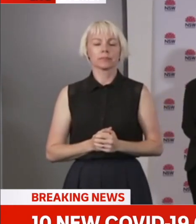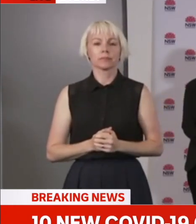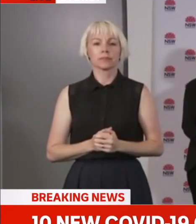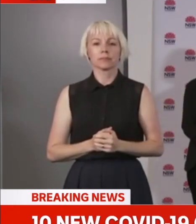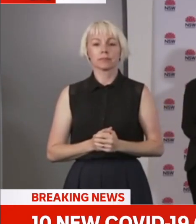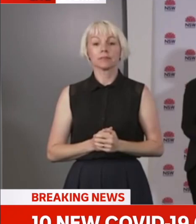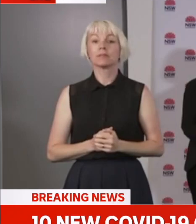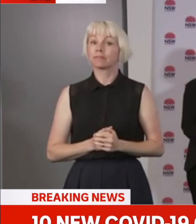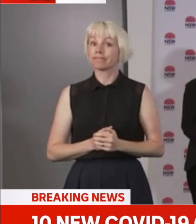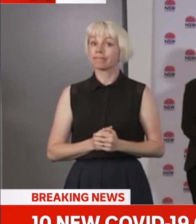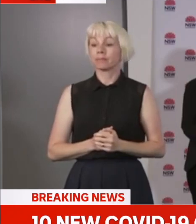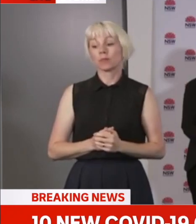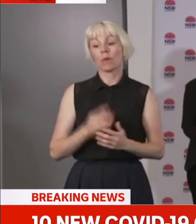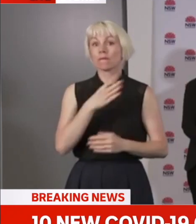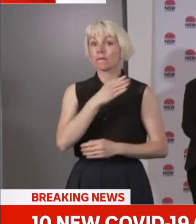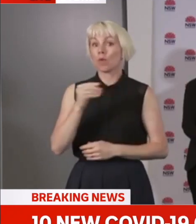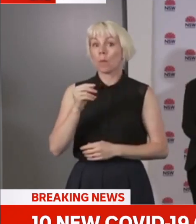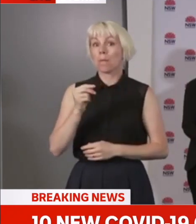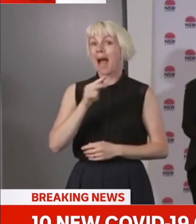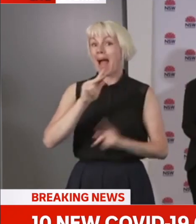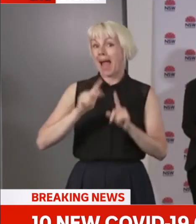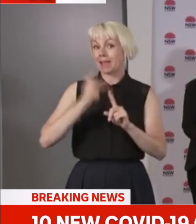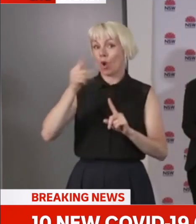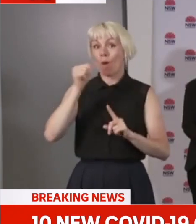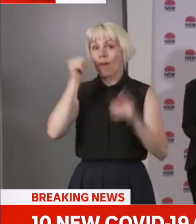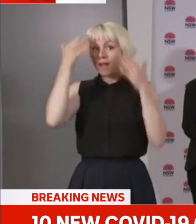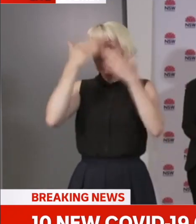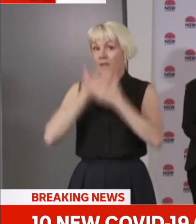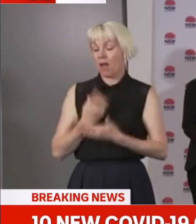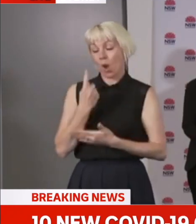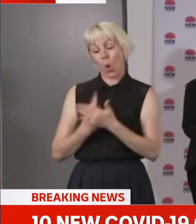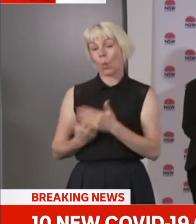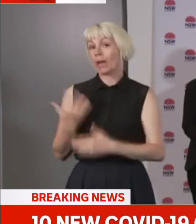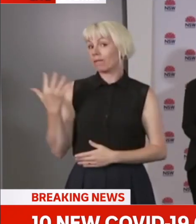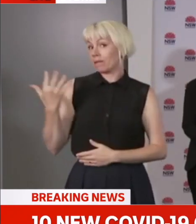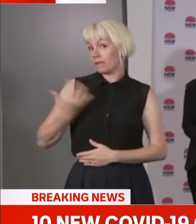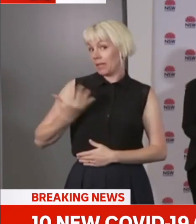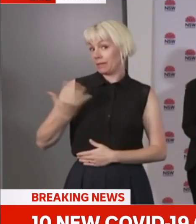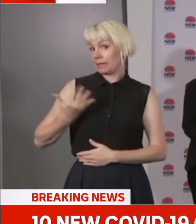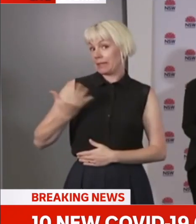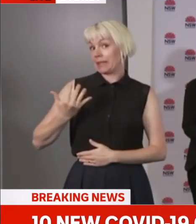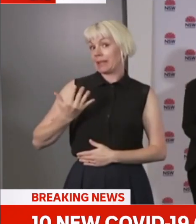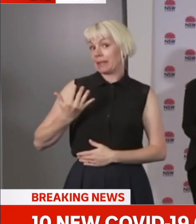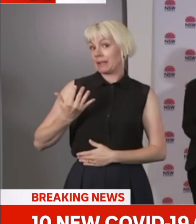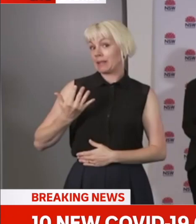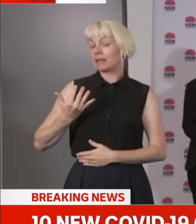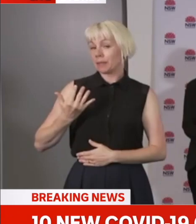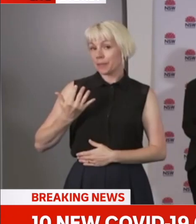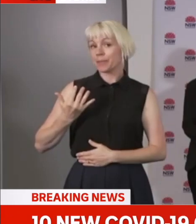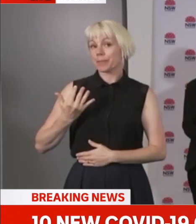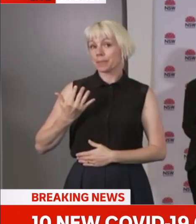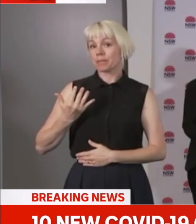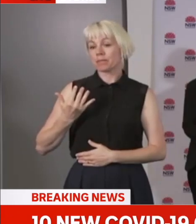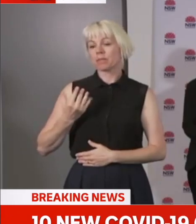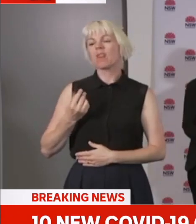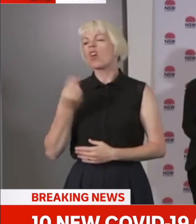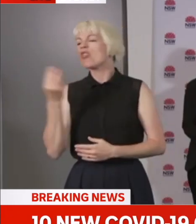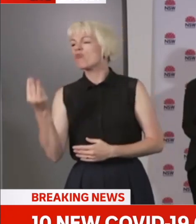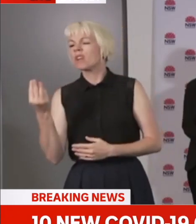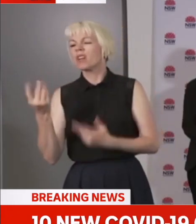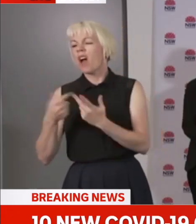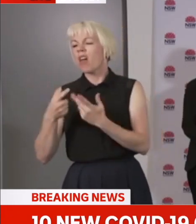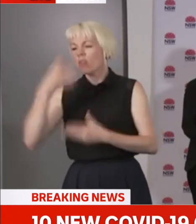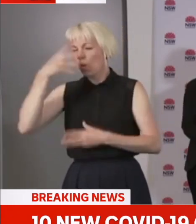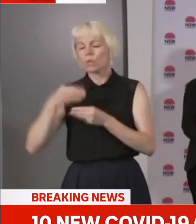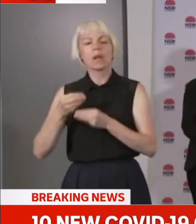as at 8 p.m. last night, we had 15 community transmission cases yesterday, three other cases which brought the total